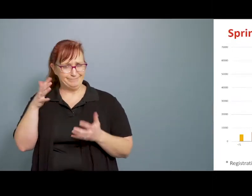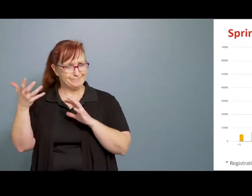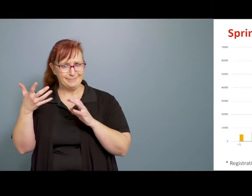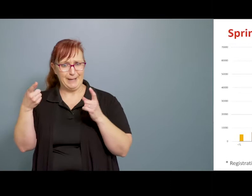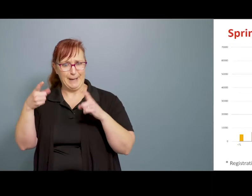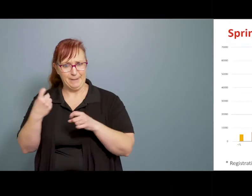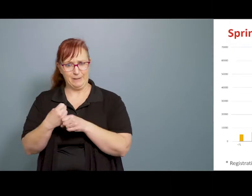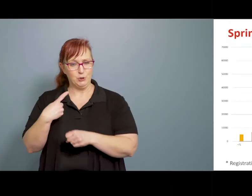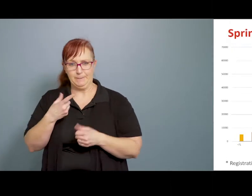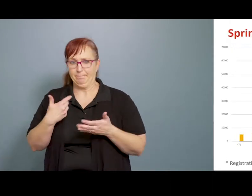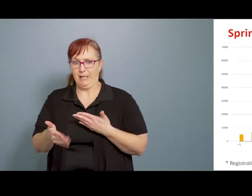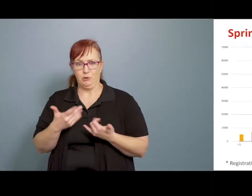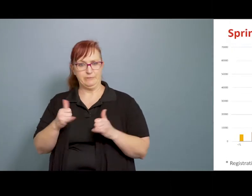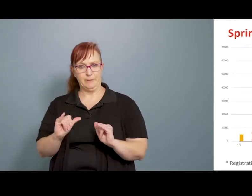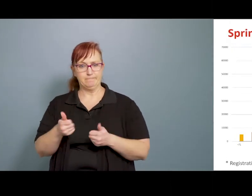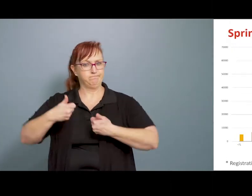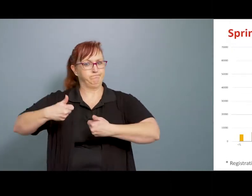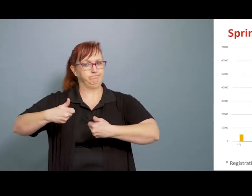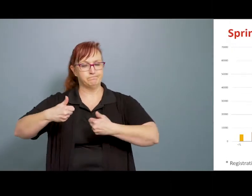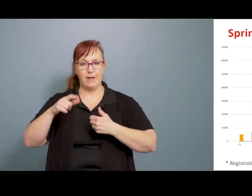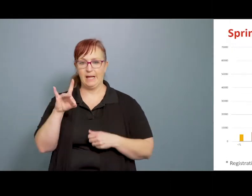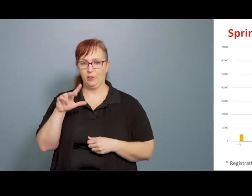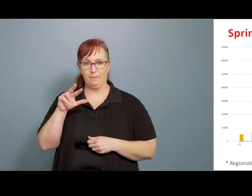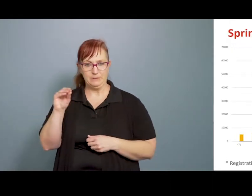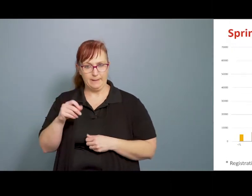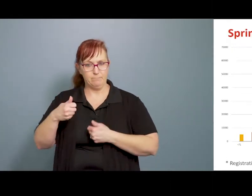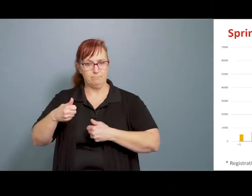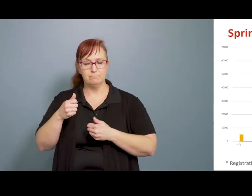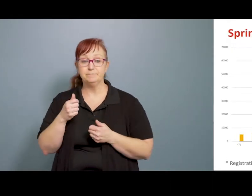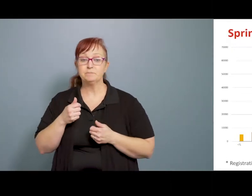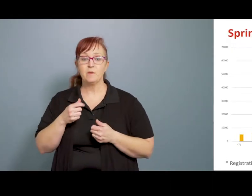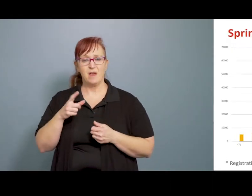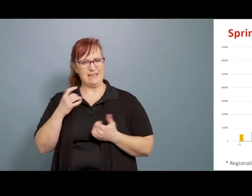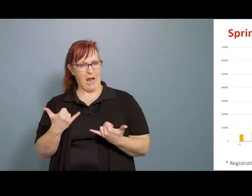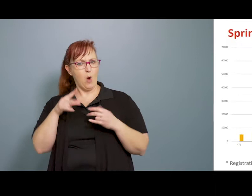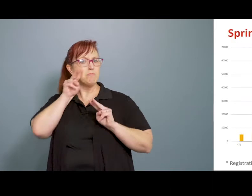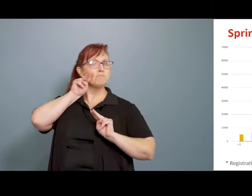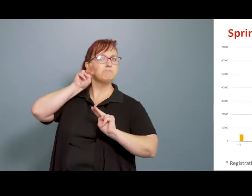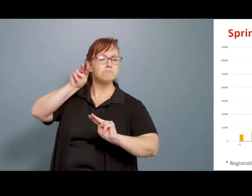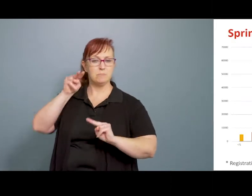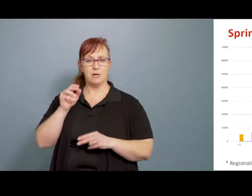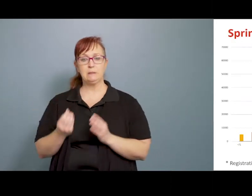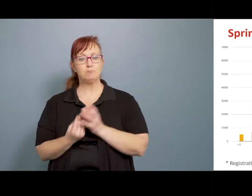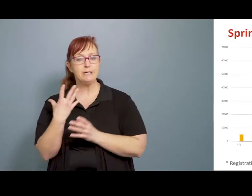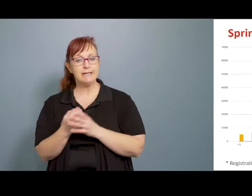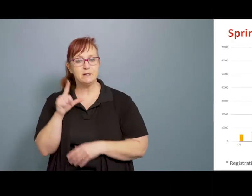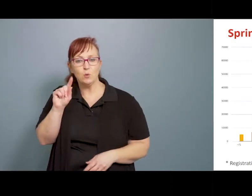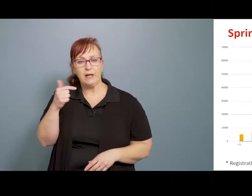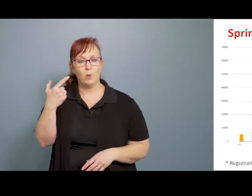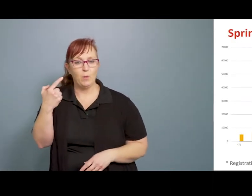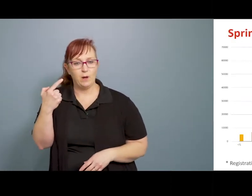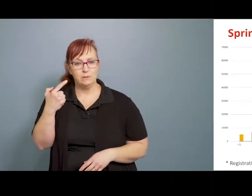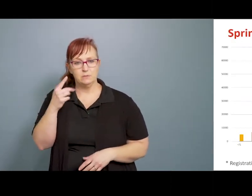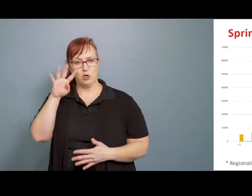ourselves in. And so now I'm going to move on to spring 21. What does that look like? You can see by this chart that we